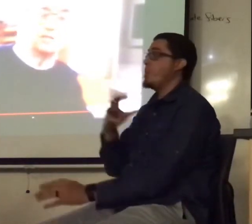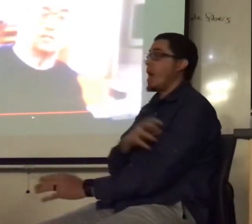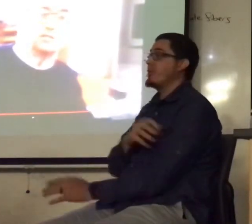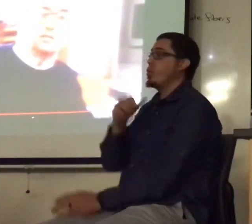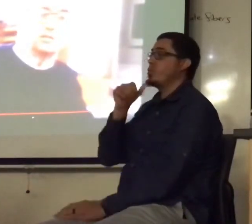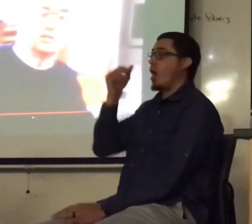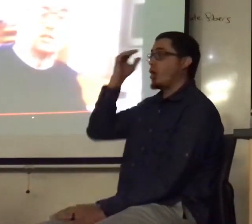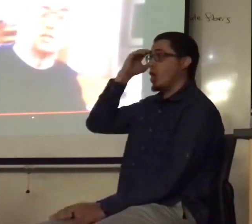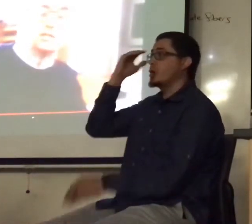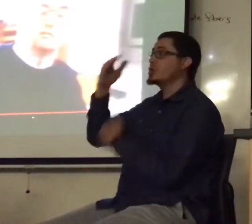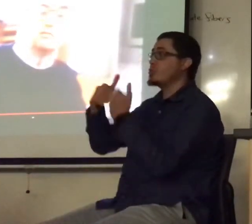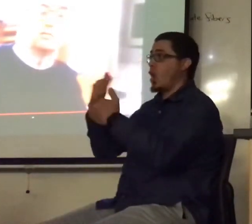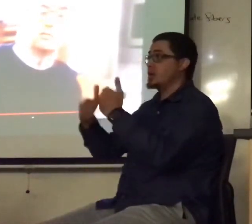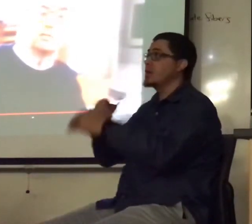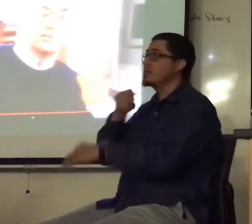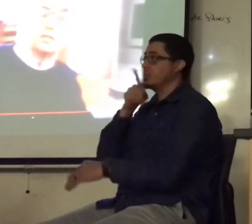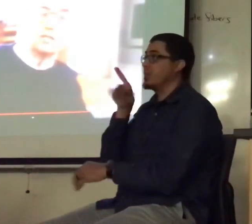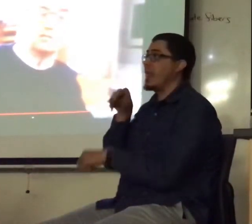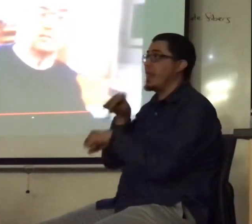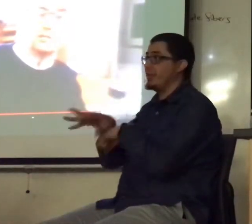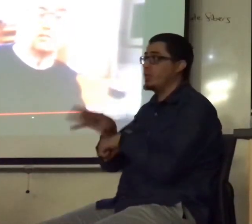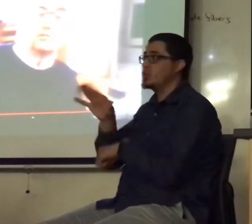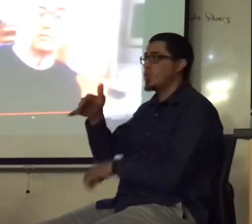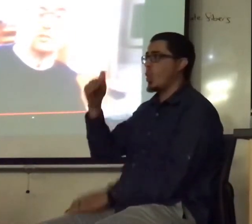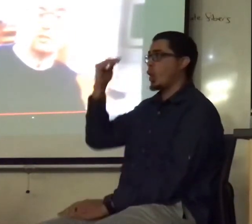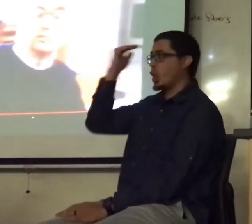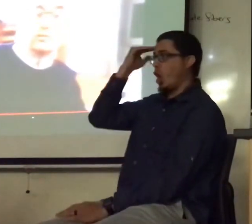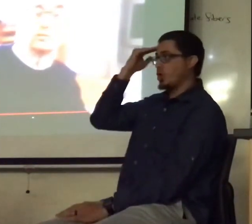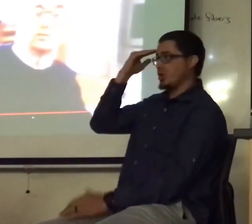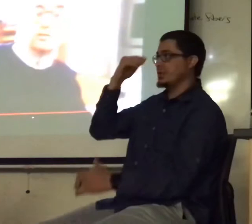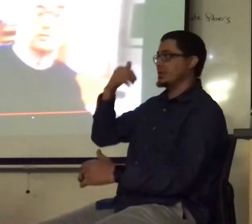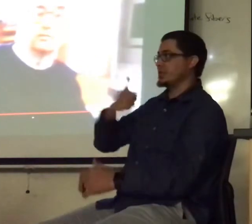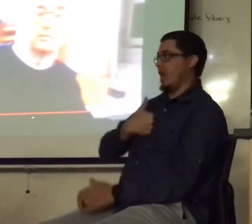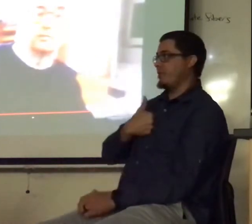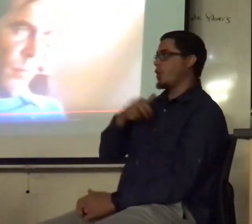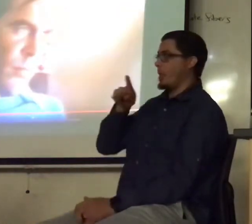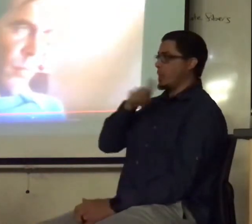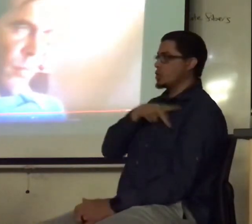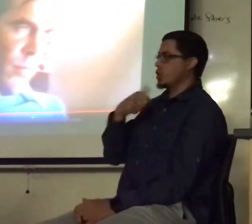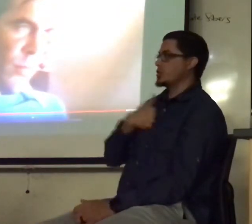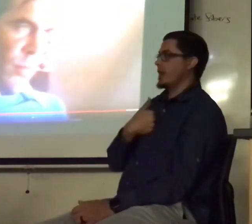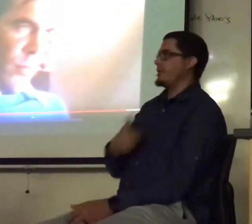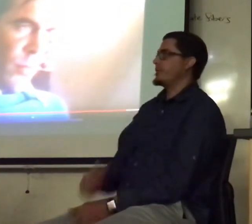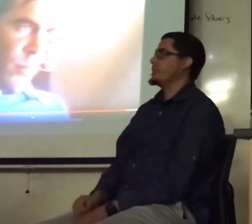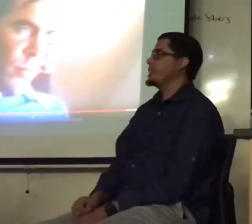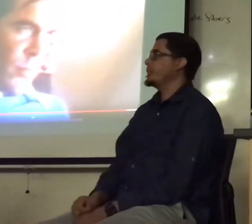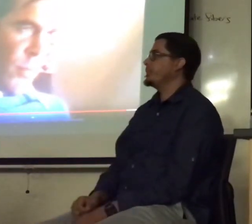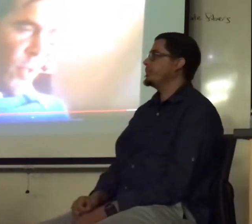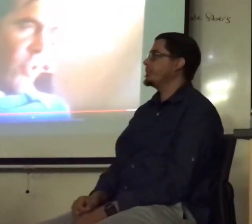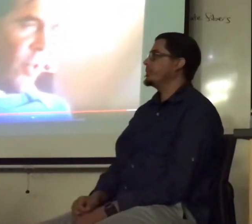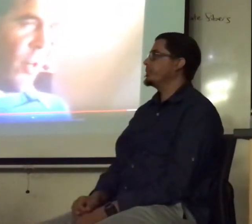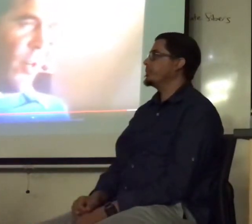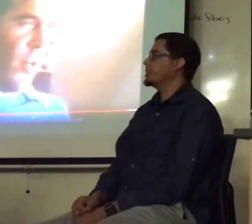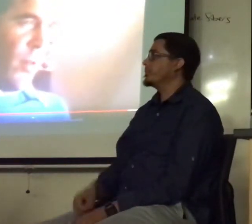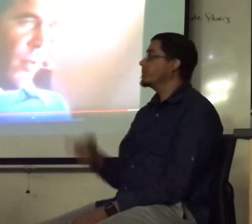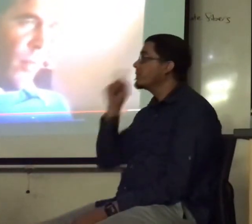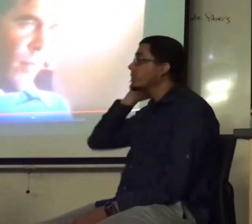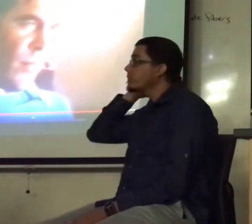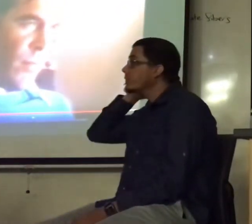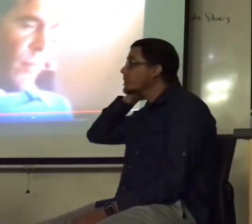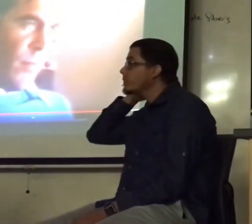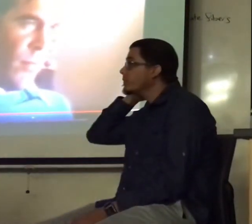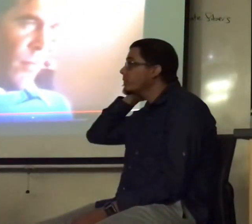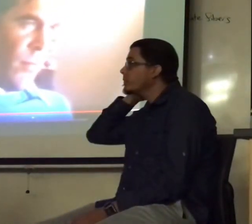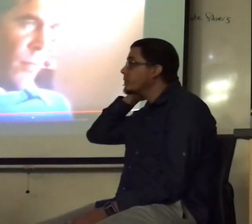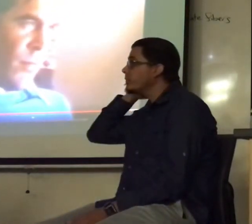non-conscious processes are at influencing our conscious self, our personal self. What Joe and patients like him, and there are many of